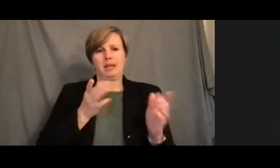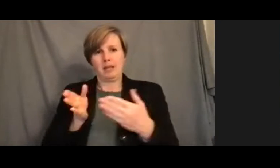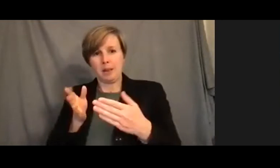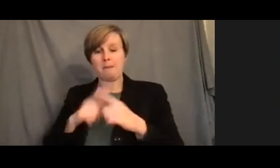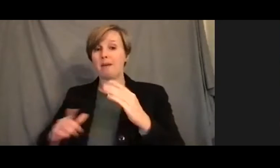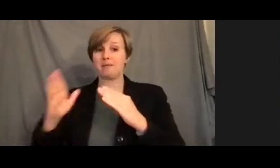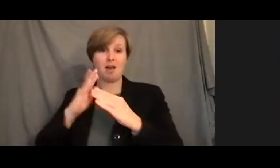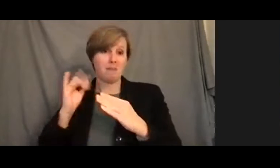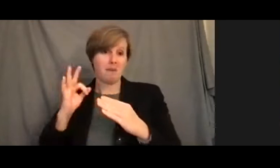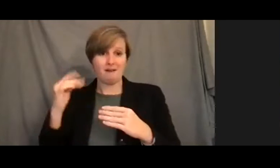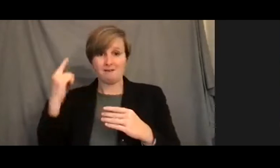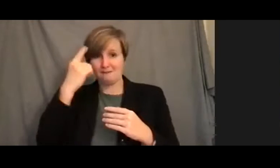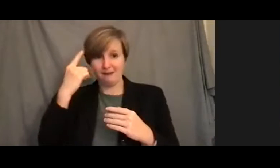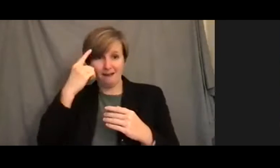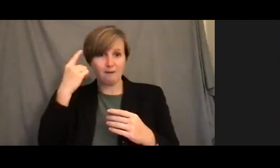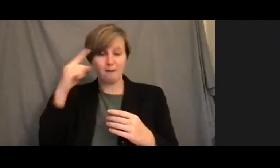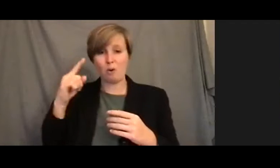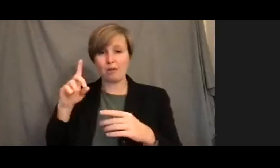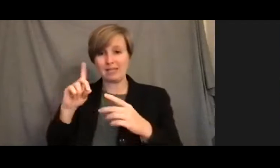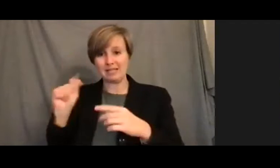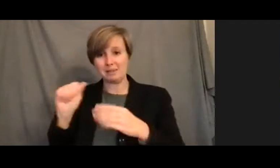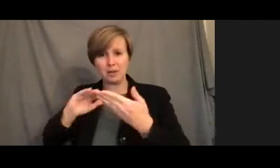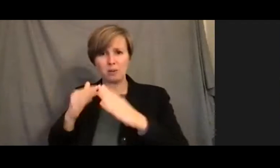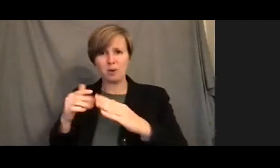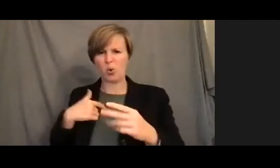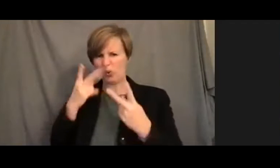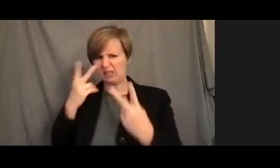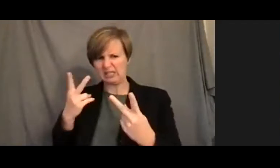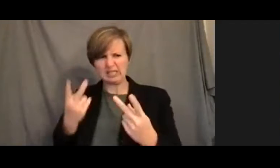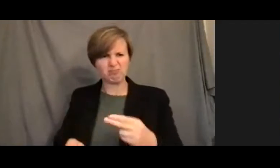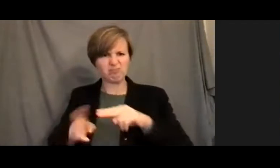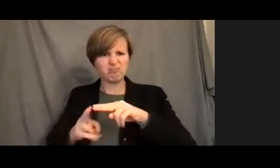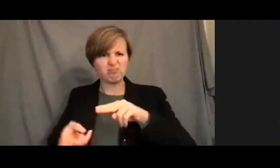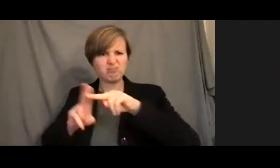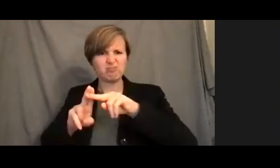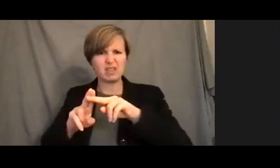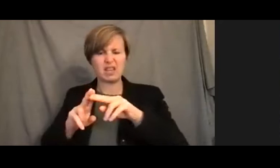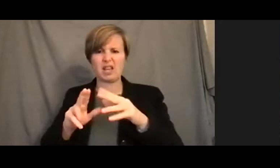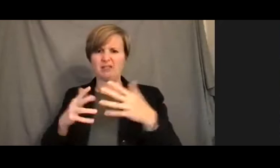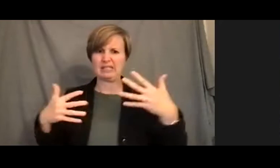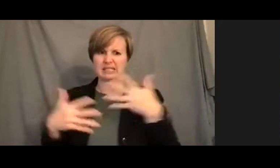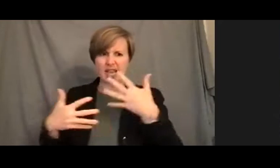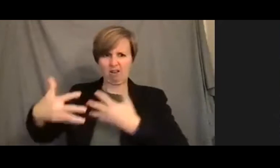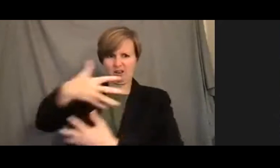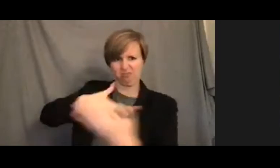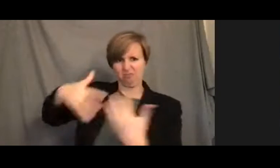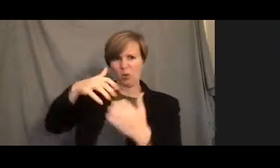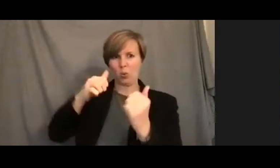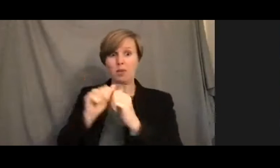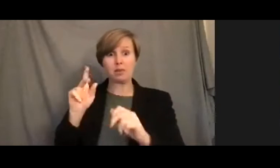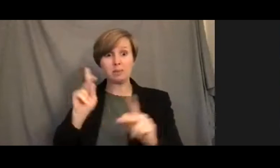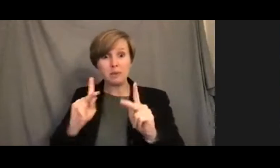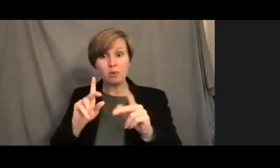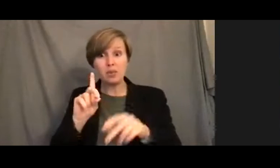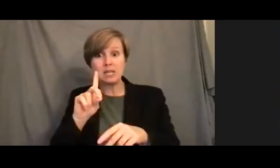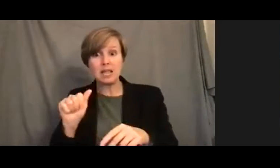has been for a long time. And that's that we're seeing an increasing number of really scary interactions between people with disabilities and the